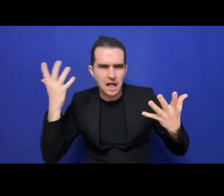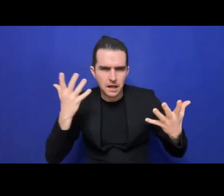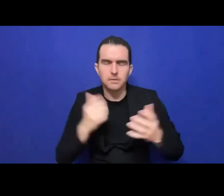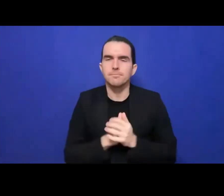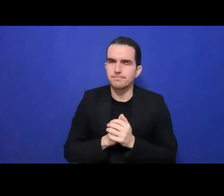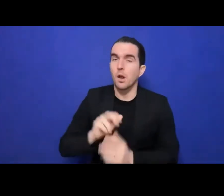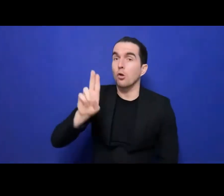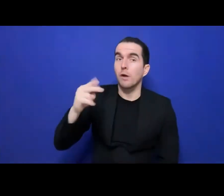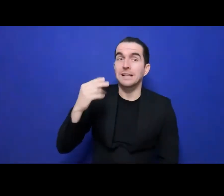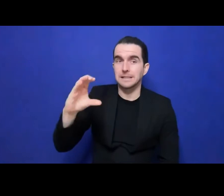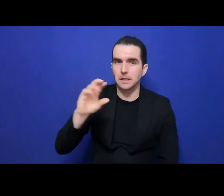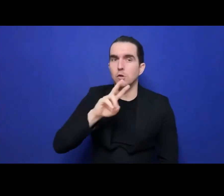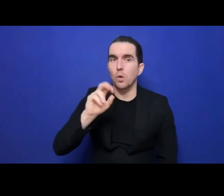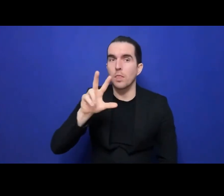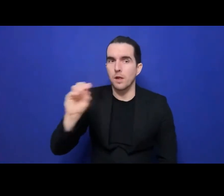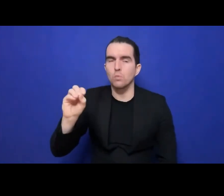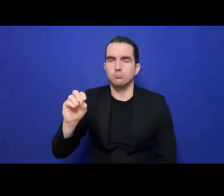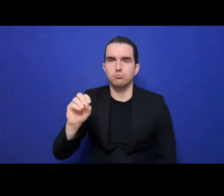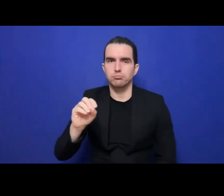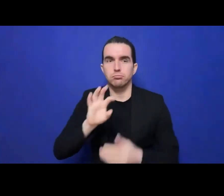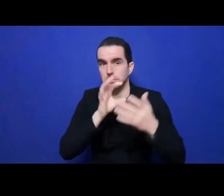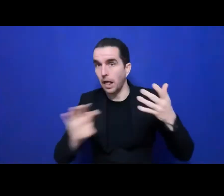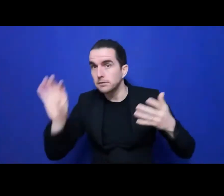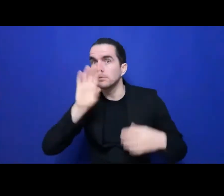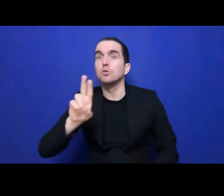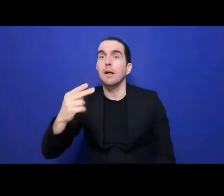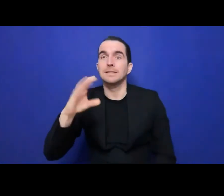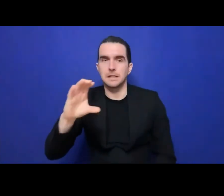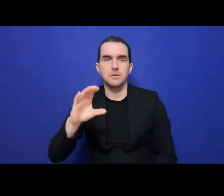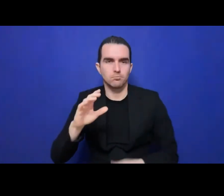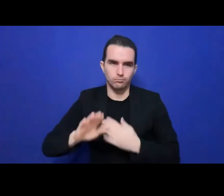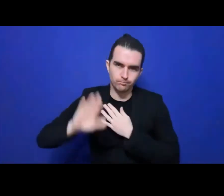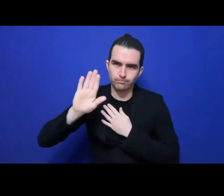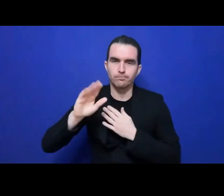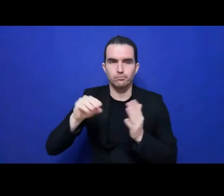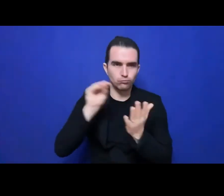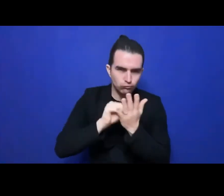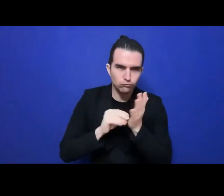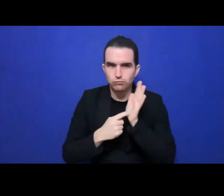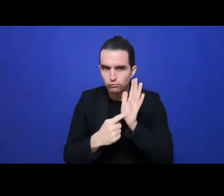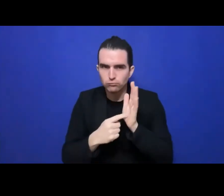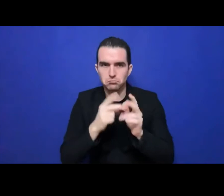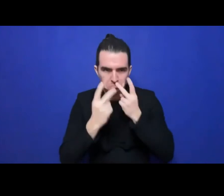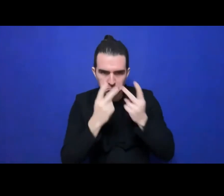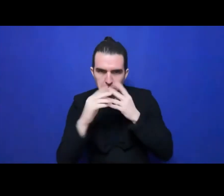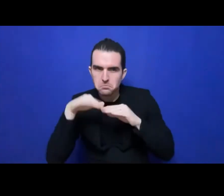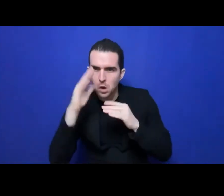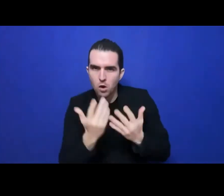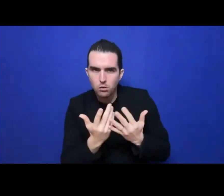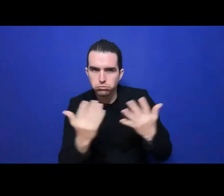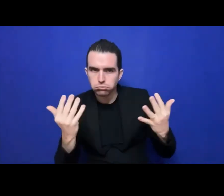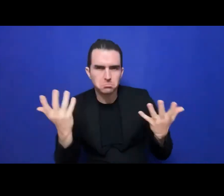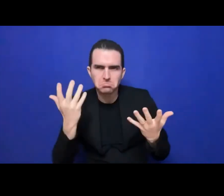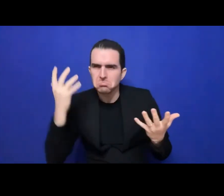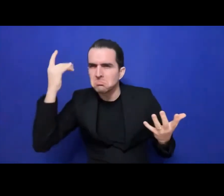is or is not happening. This year's review asked a simple question: what actions are governments